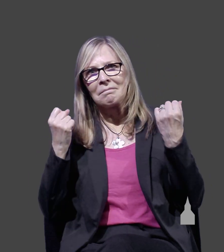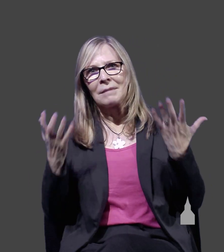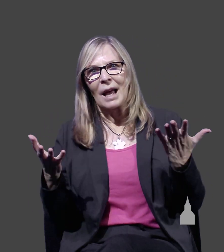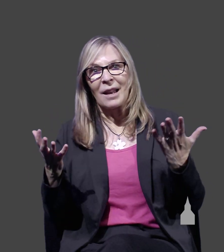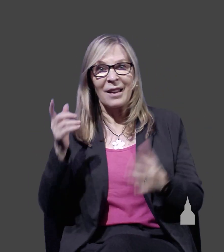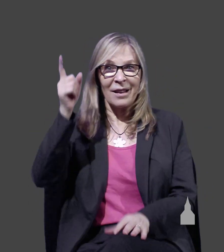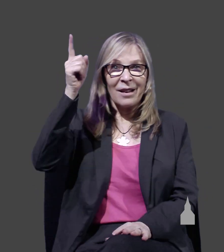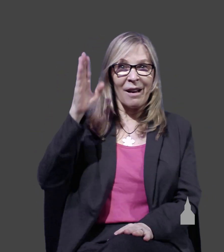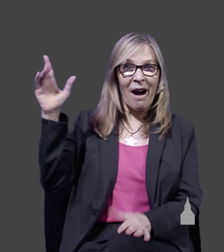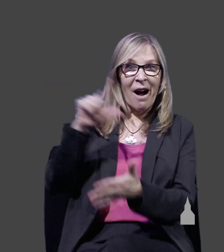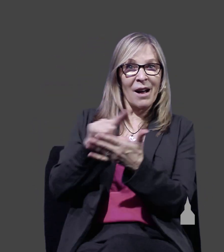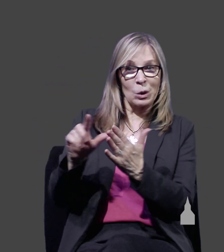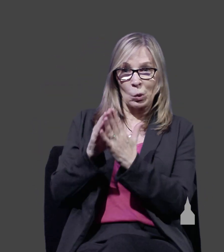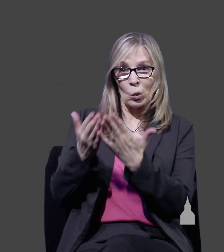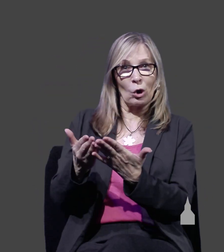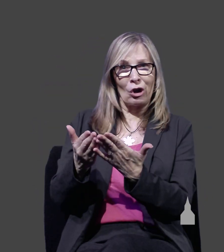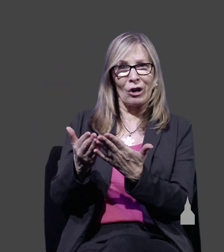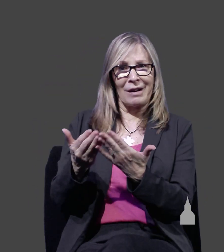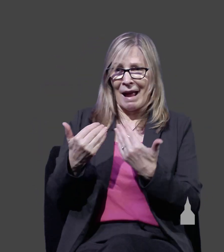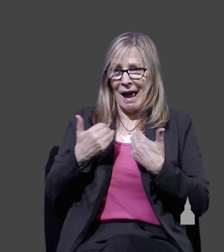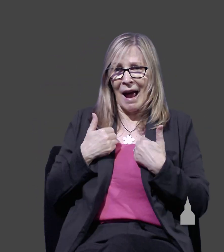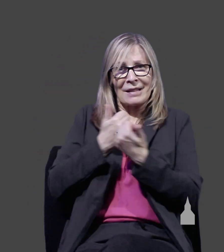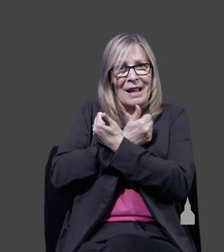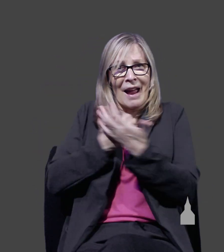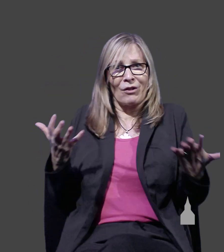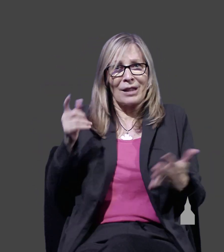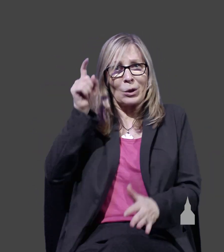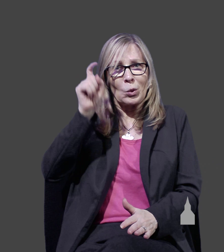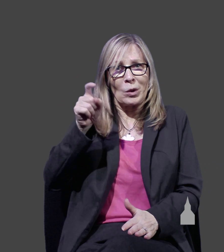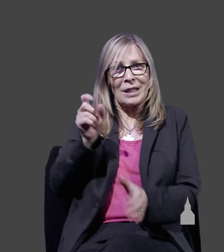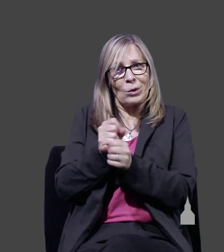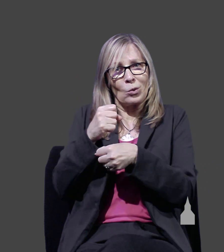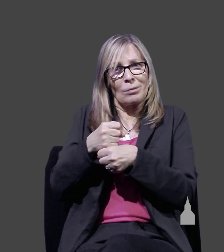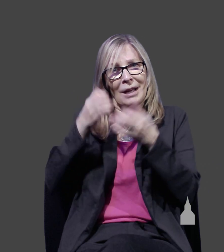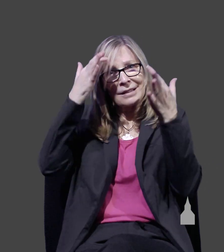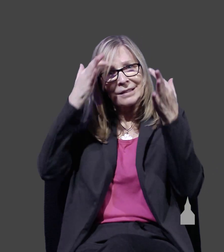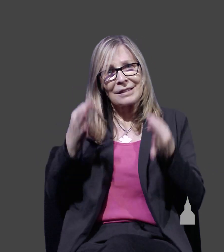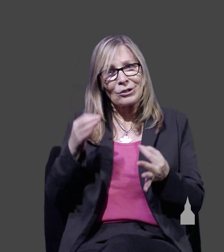the Word of God provides all you need to make those choices.